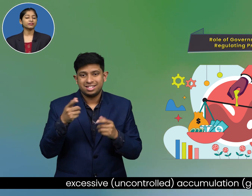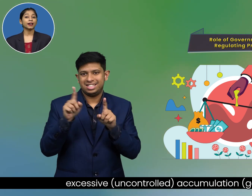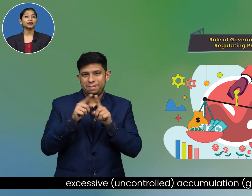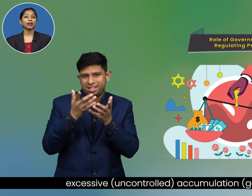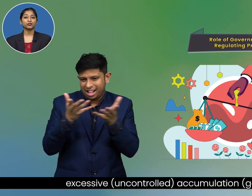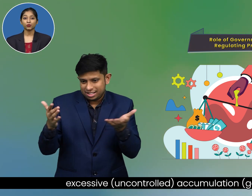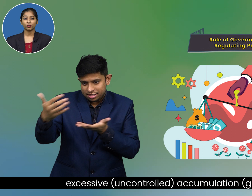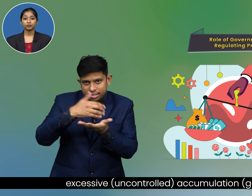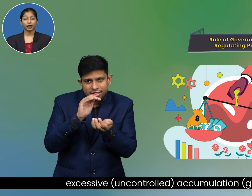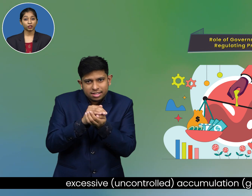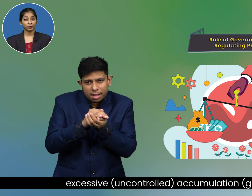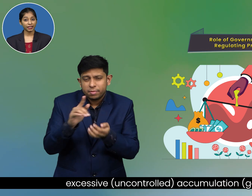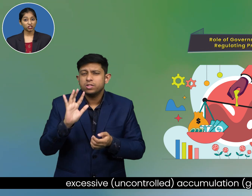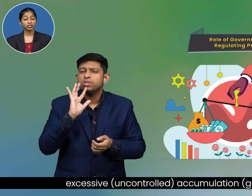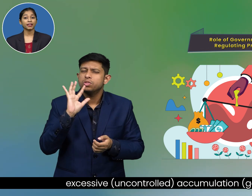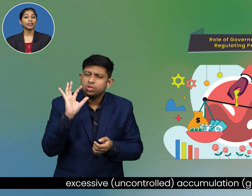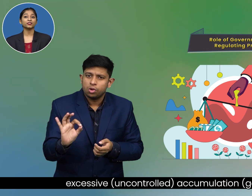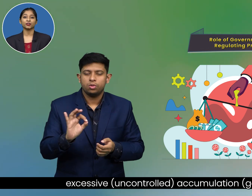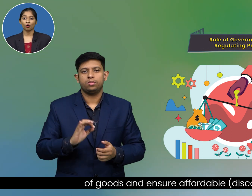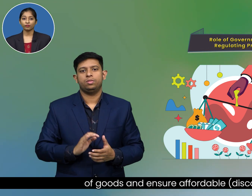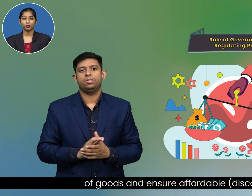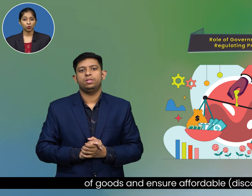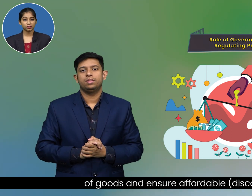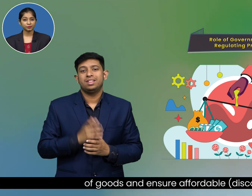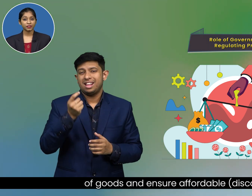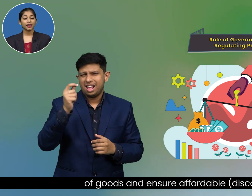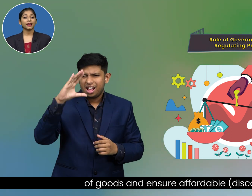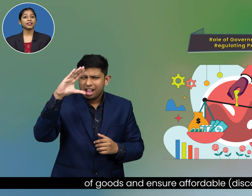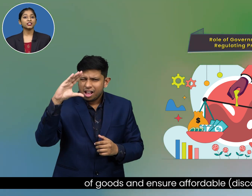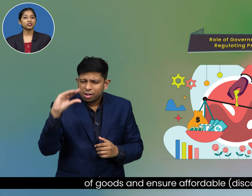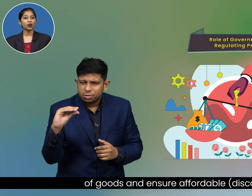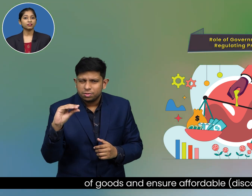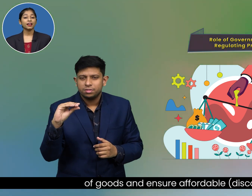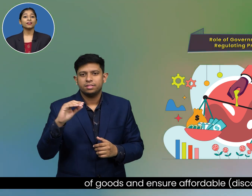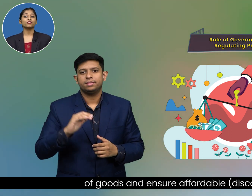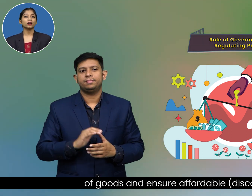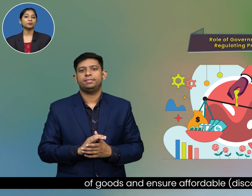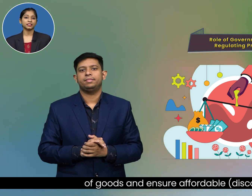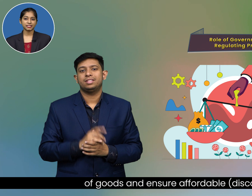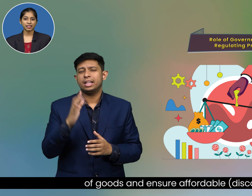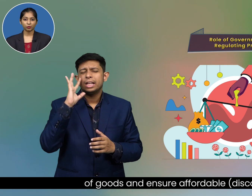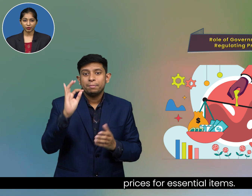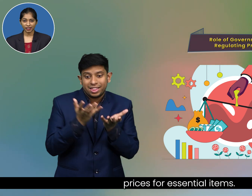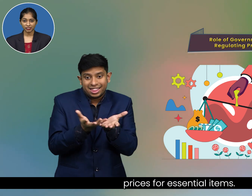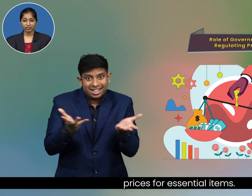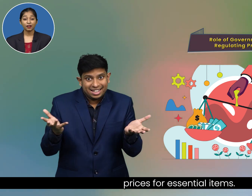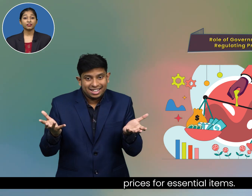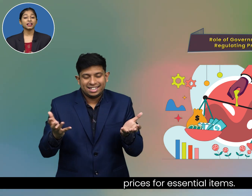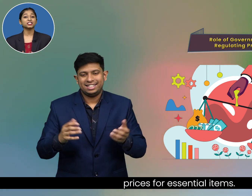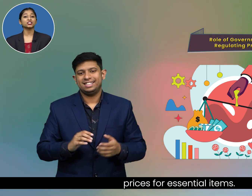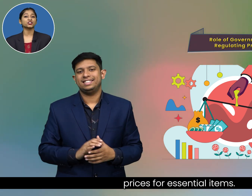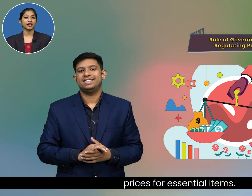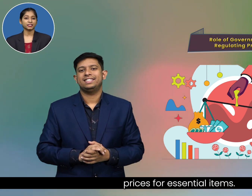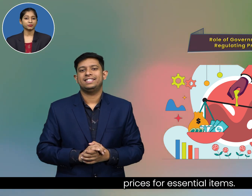excessive, uncontrolled accumulation gathering of goods and ensure affordable discount prices